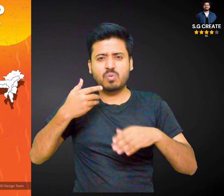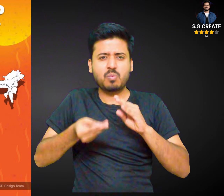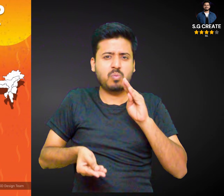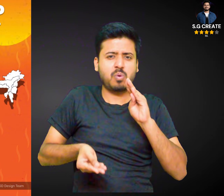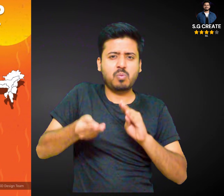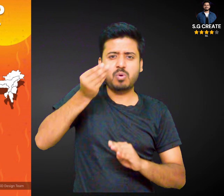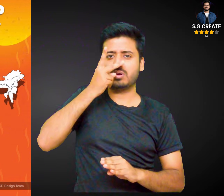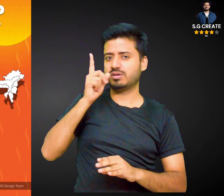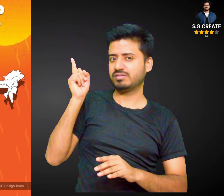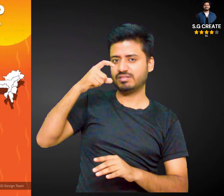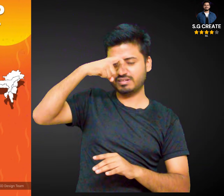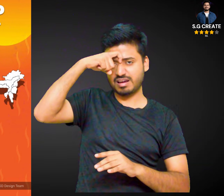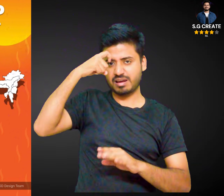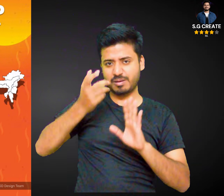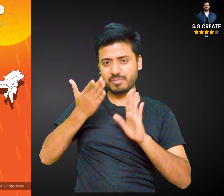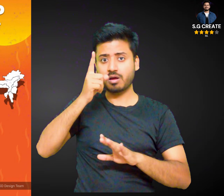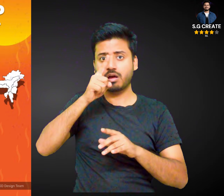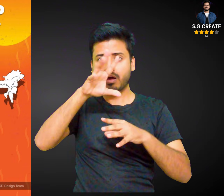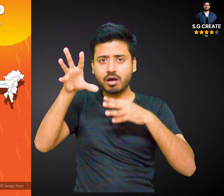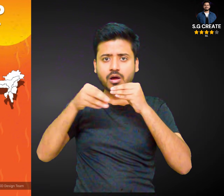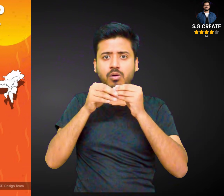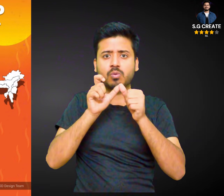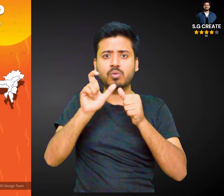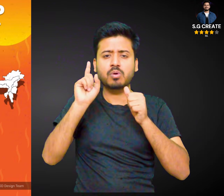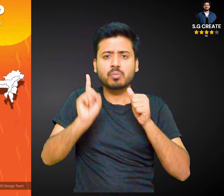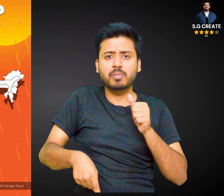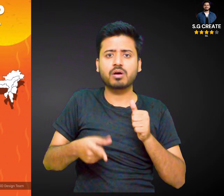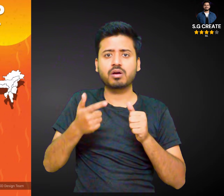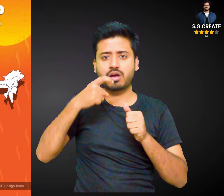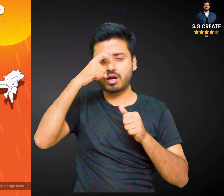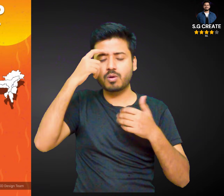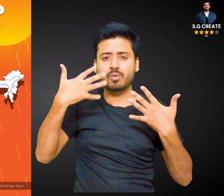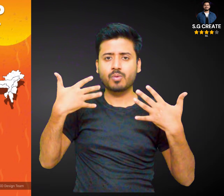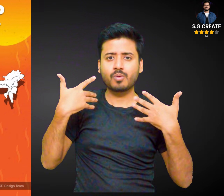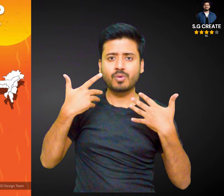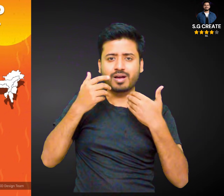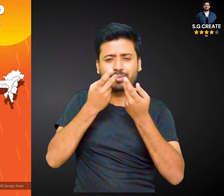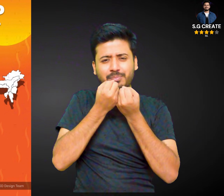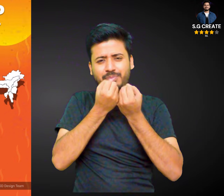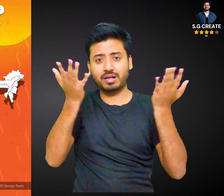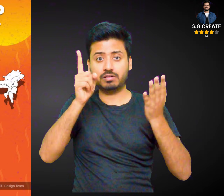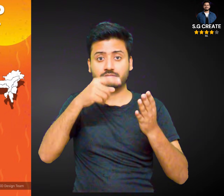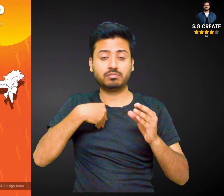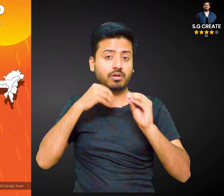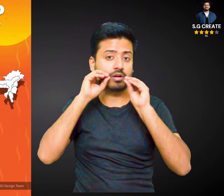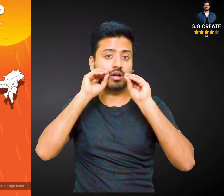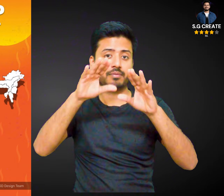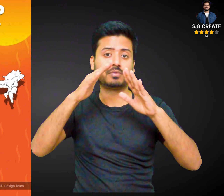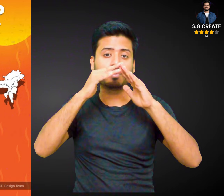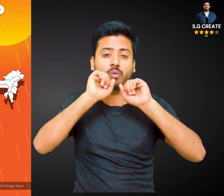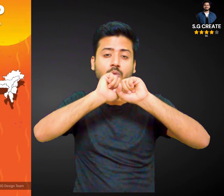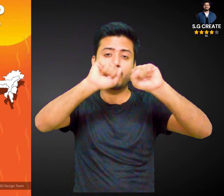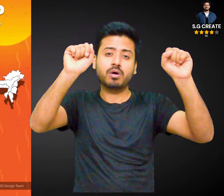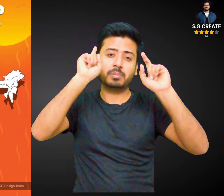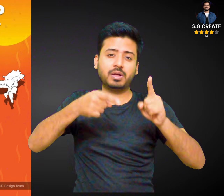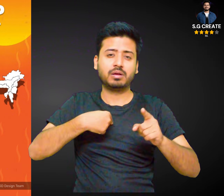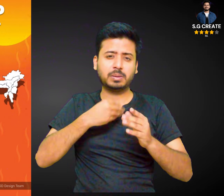atmospheric temperatures combined with continuous operation significantly increase the load on cooling systems. Primary causes of